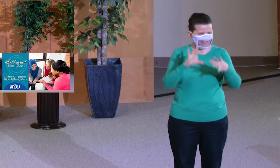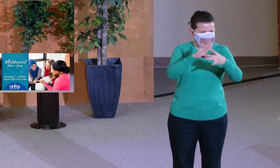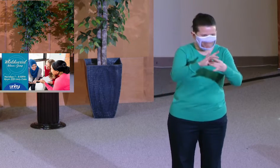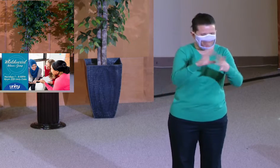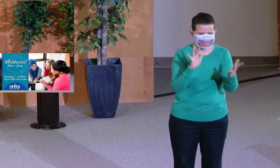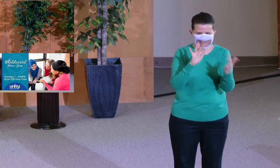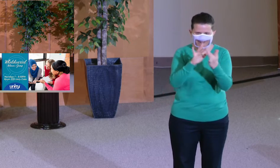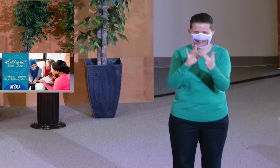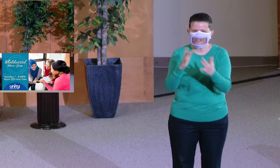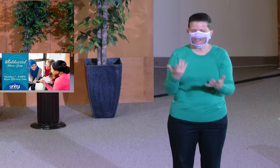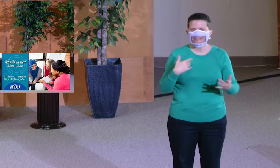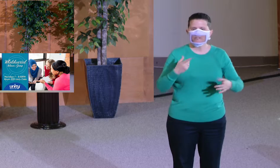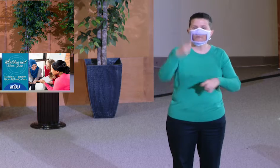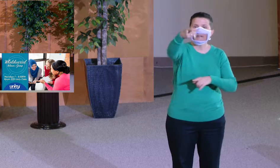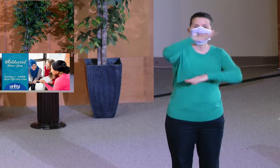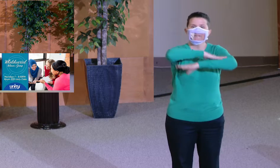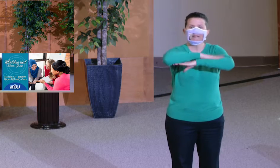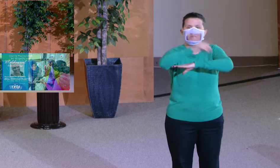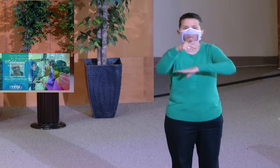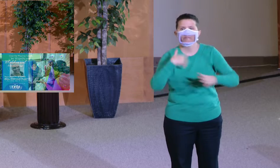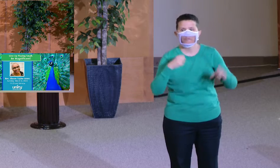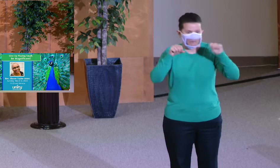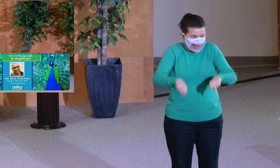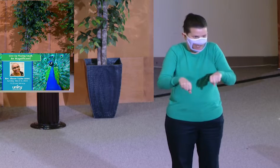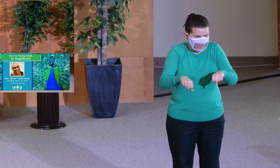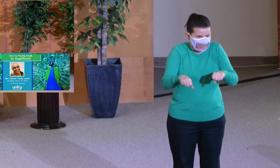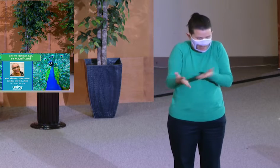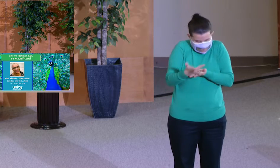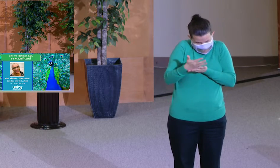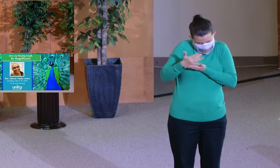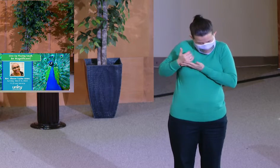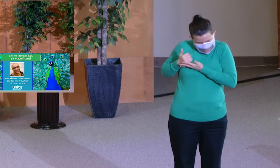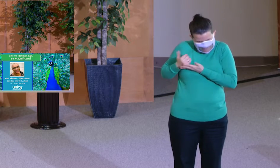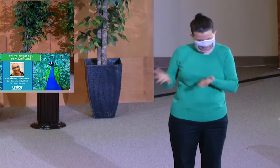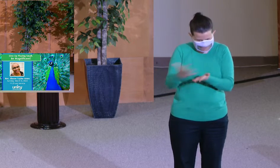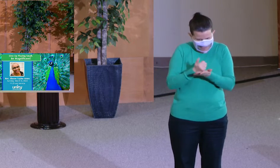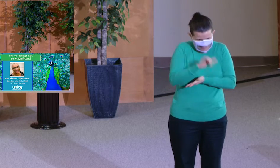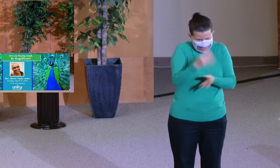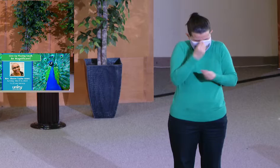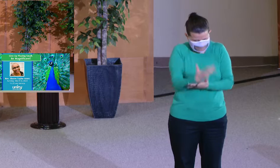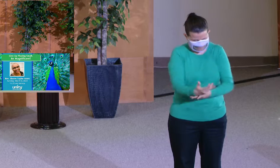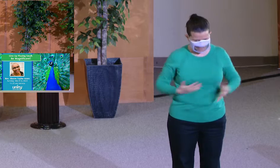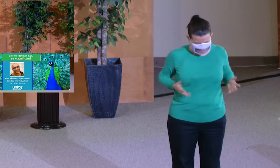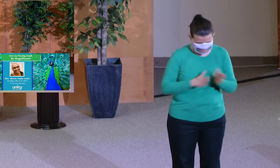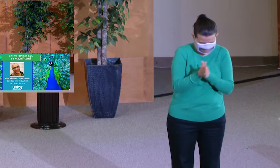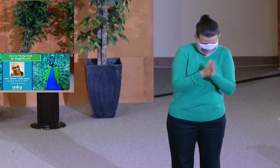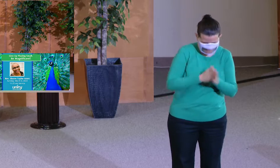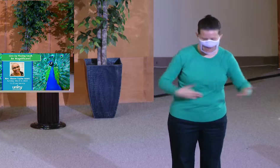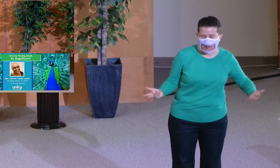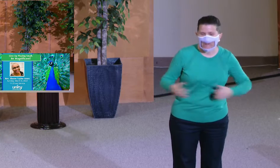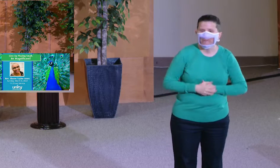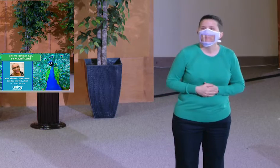and ask some questions. Get the dirt. That's all I'm saying. All right. And next week,